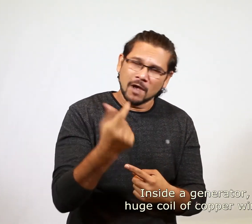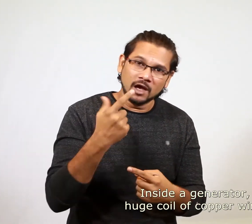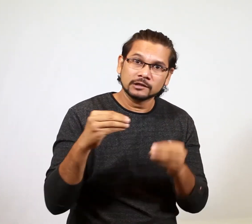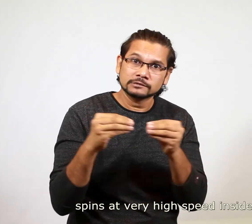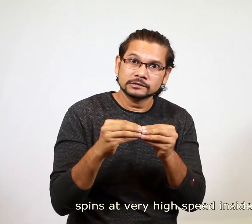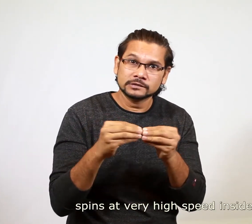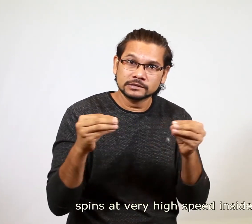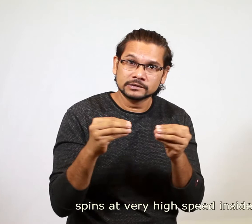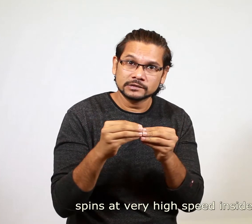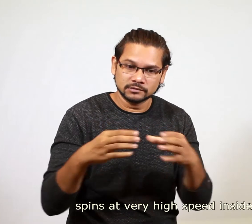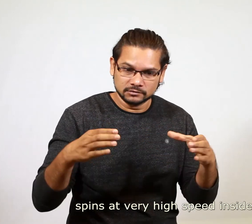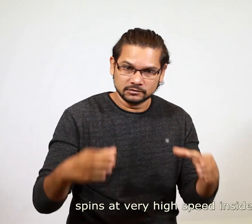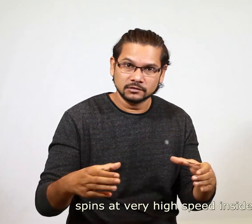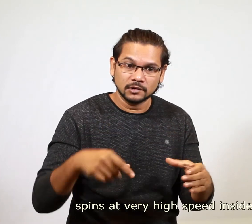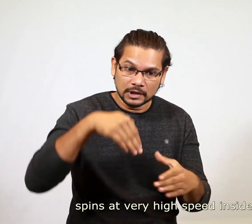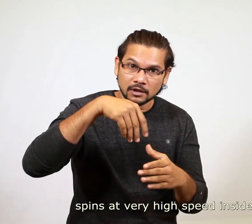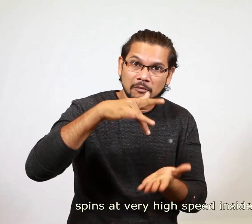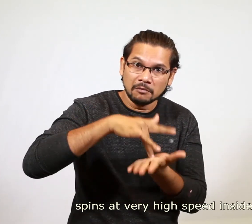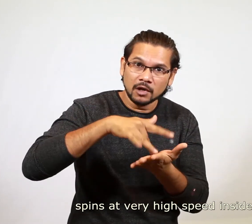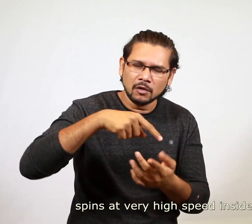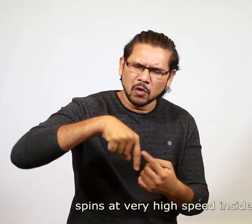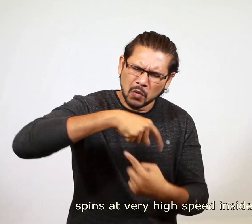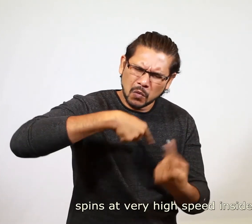spins at very high speed inside a magnet,